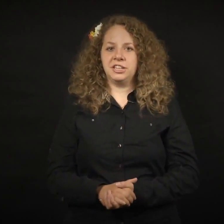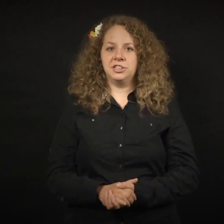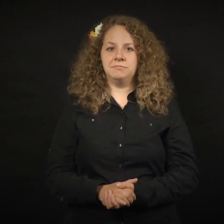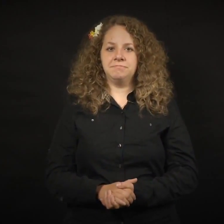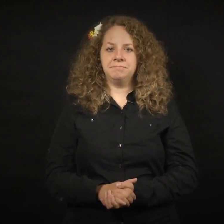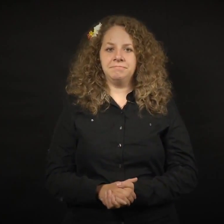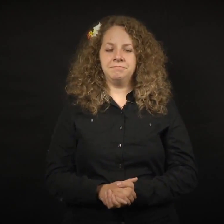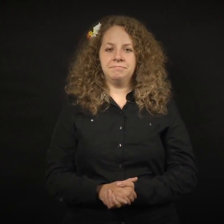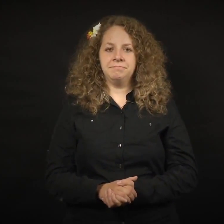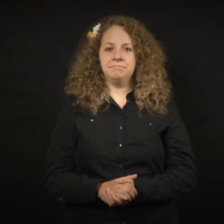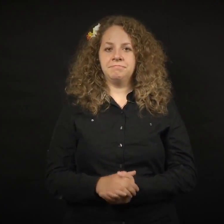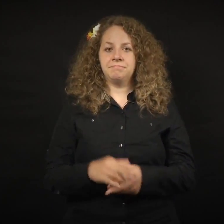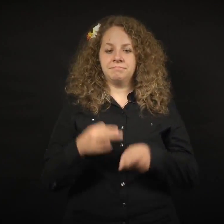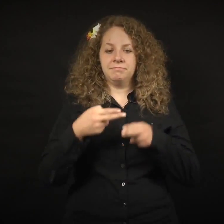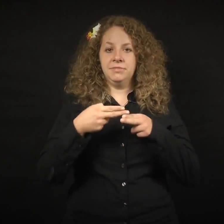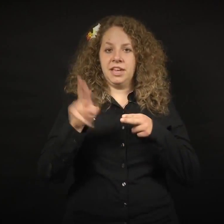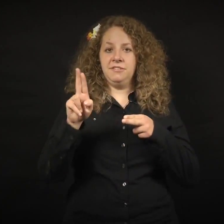inflection. Knife.